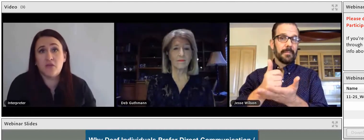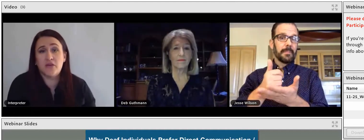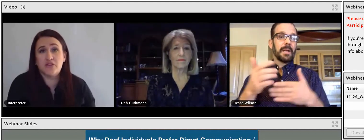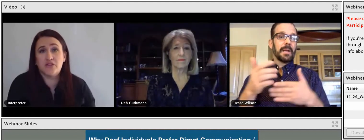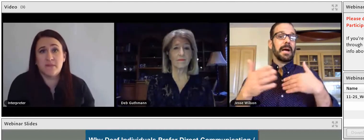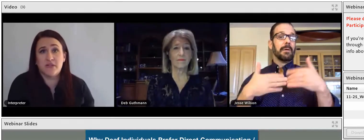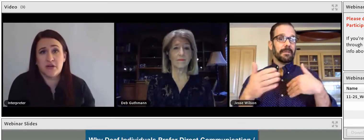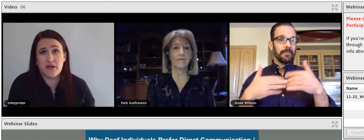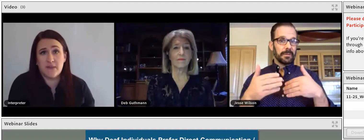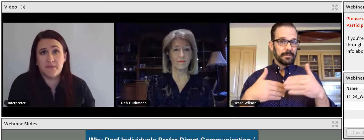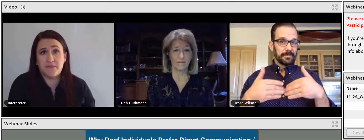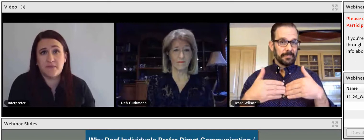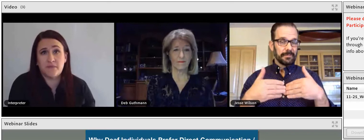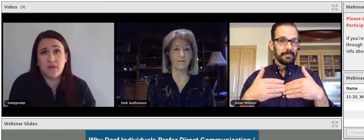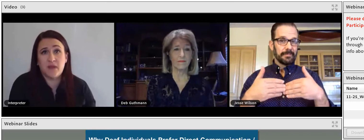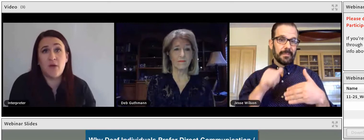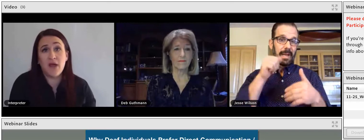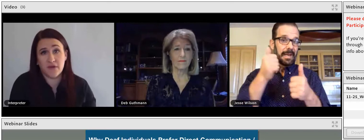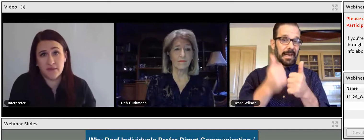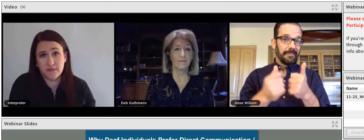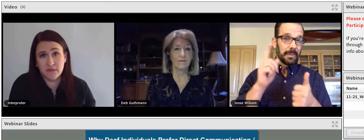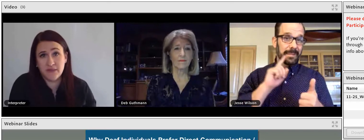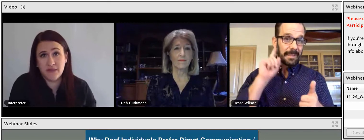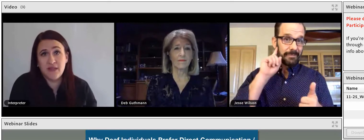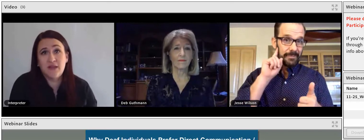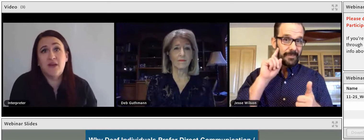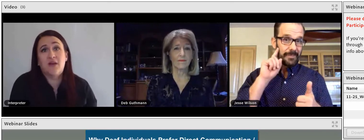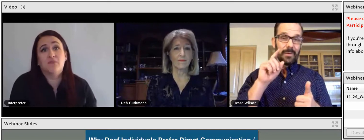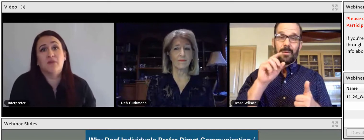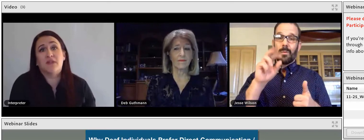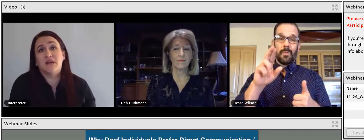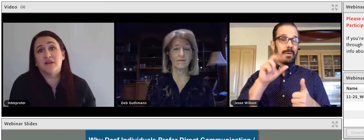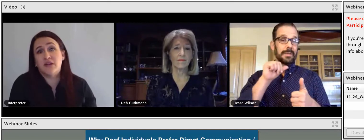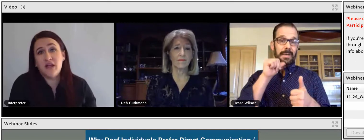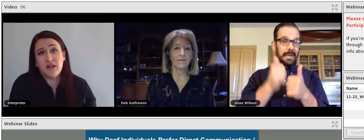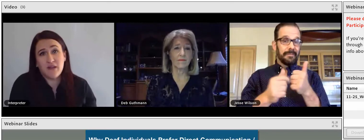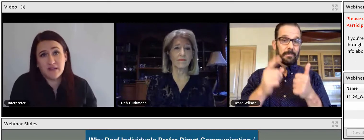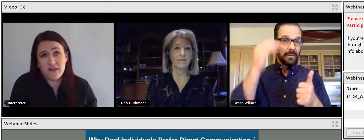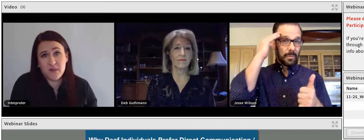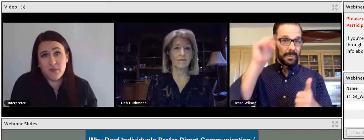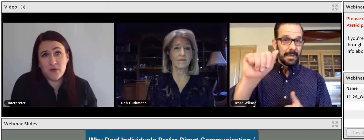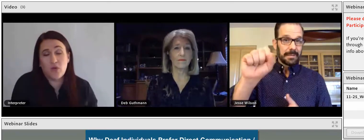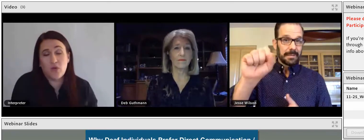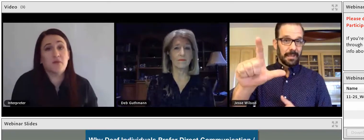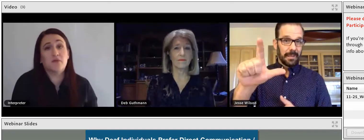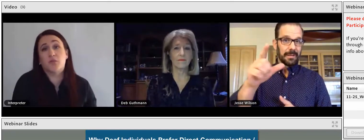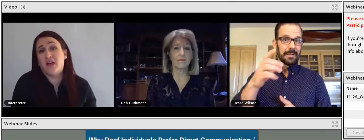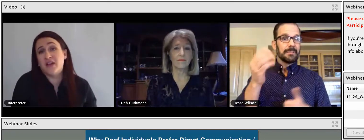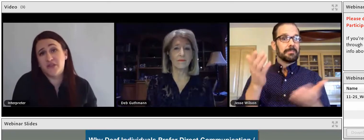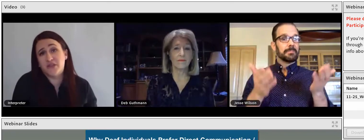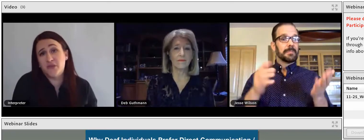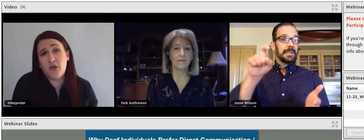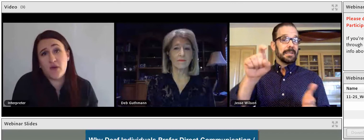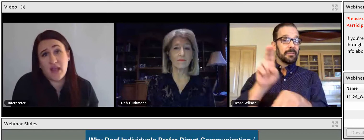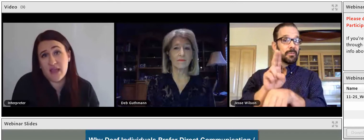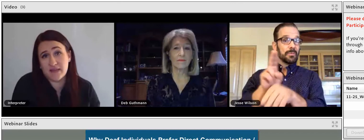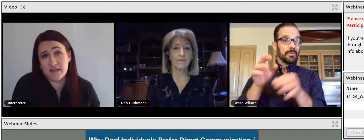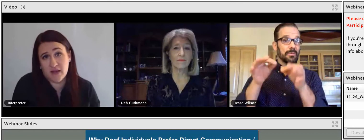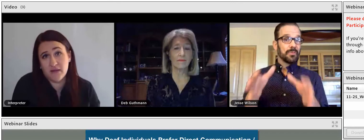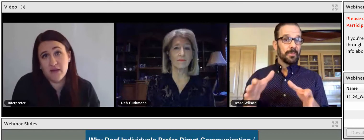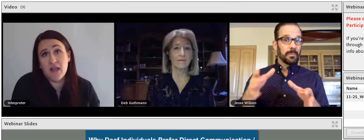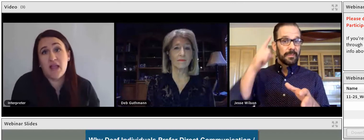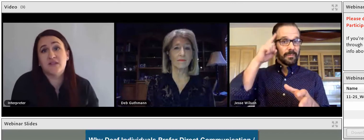them through their treatment journey. However, there are not a lot of deaf people or providers who